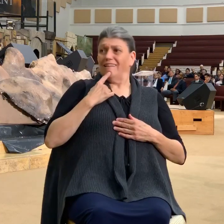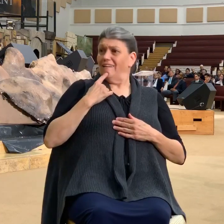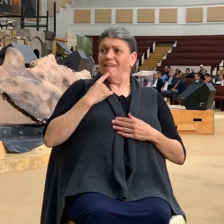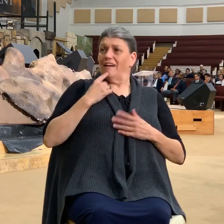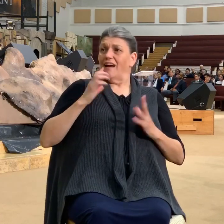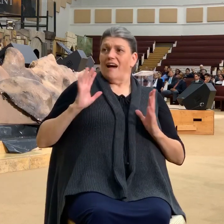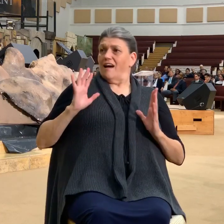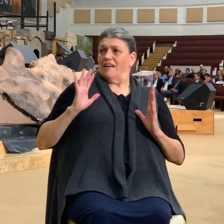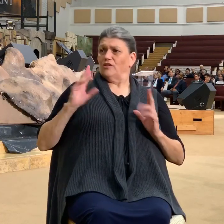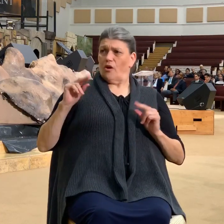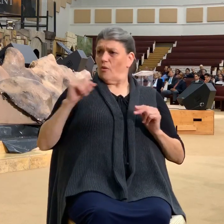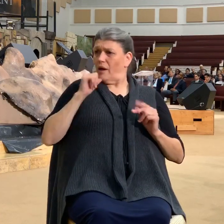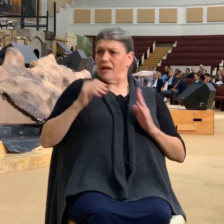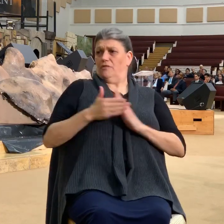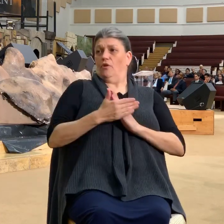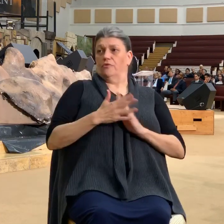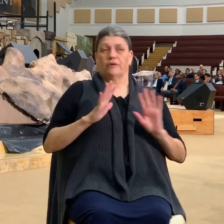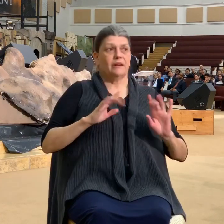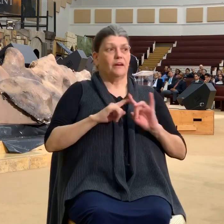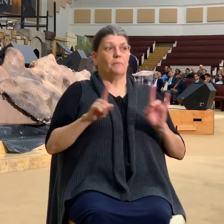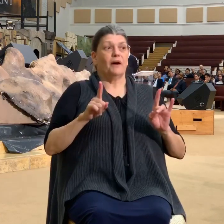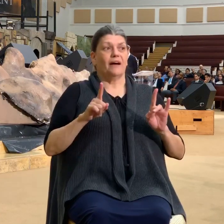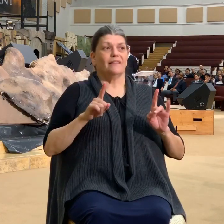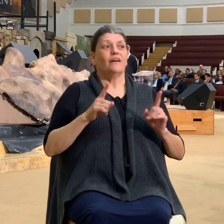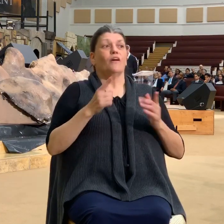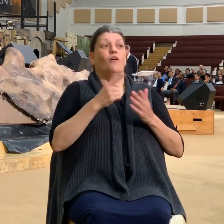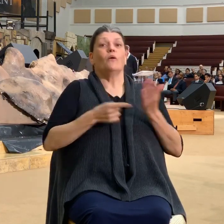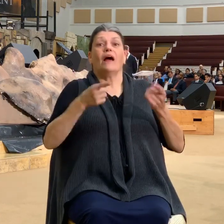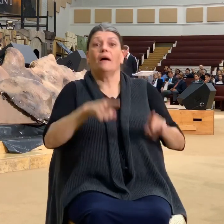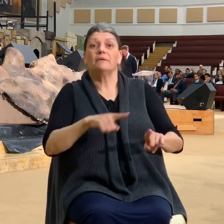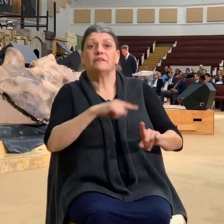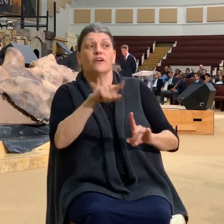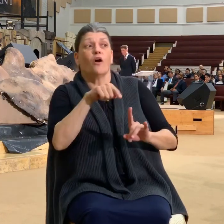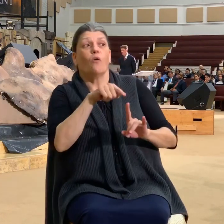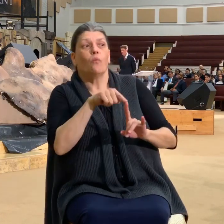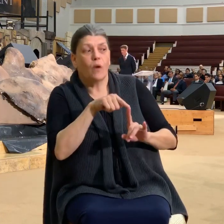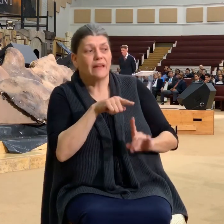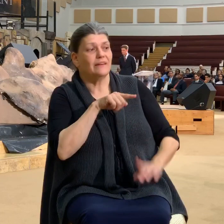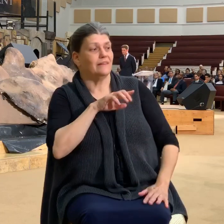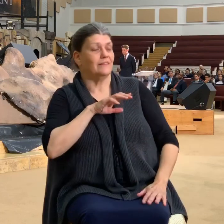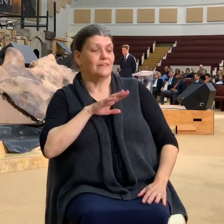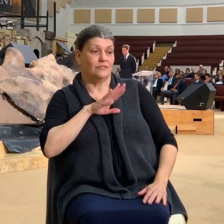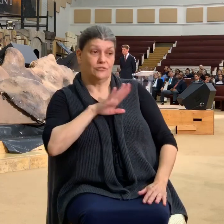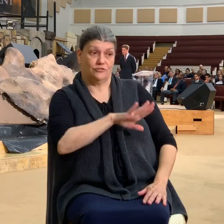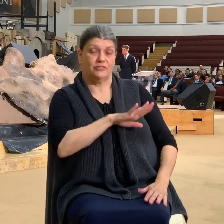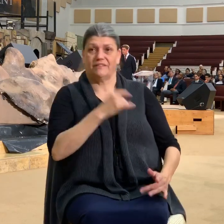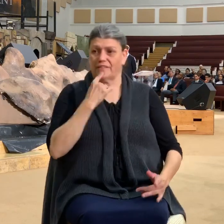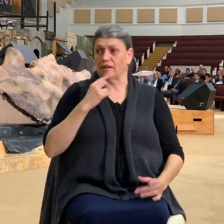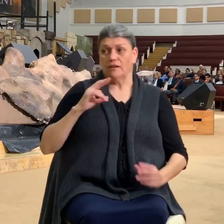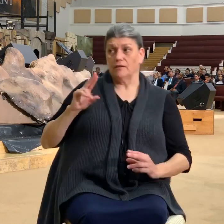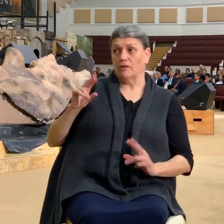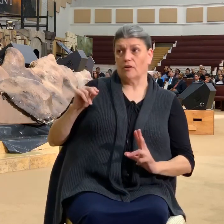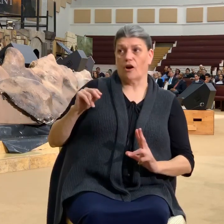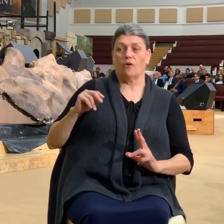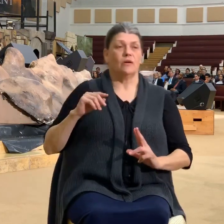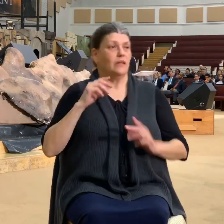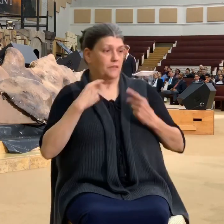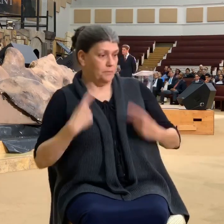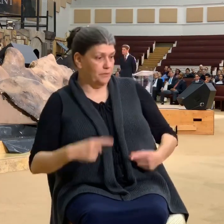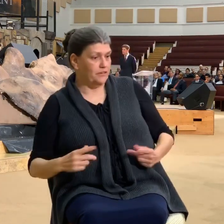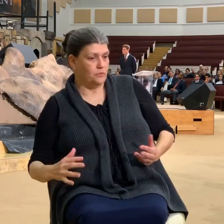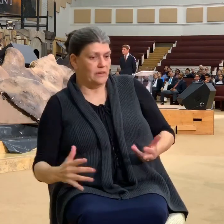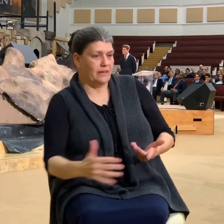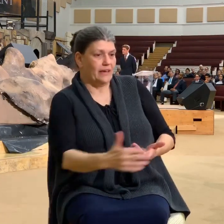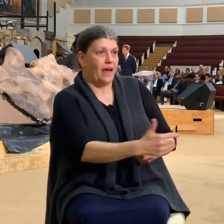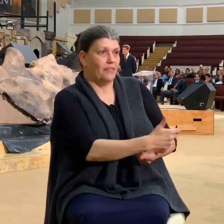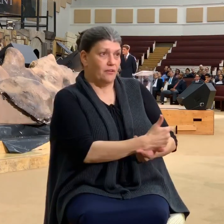had. What happened when she was saved, the priest would gather the dust from the temple floor. Brother Carpenter preached about that, about the dirty floor